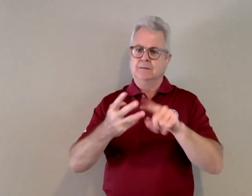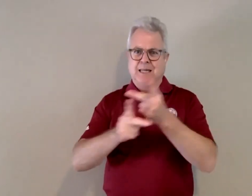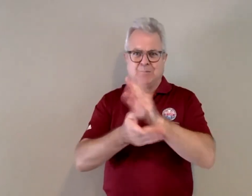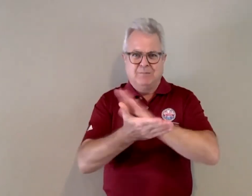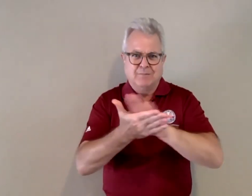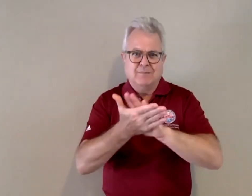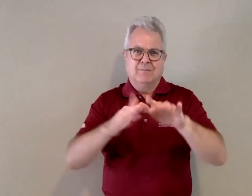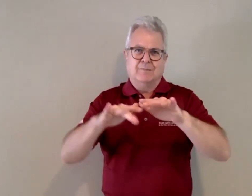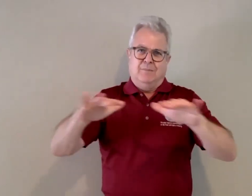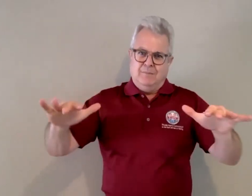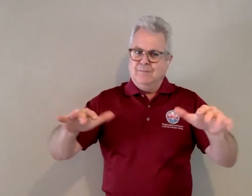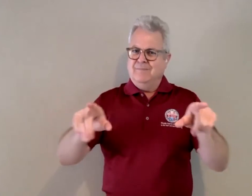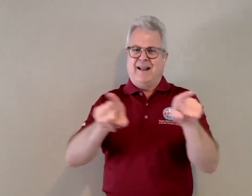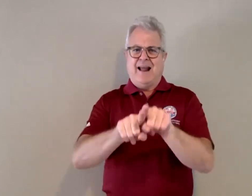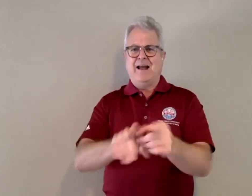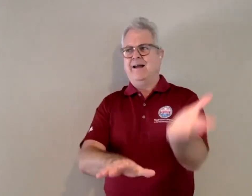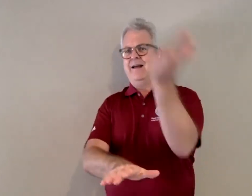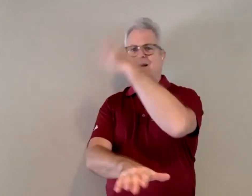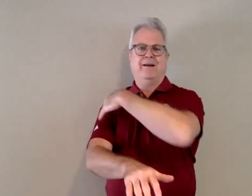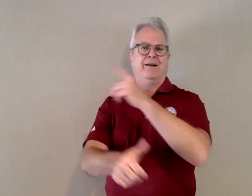that they're testing, that they're sanitizing.